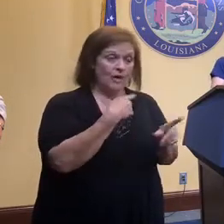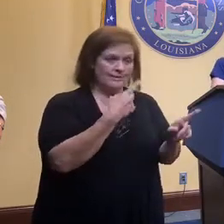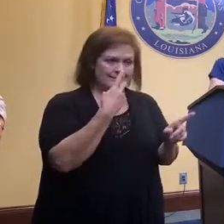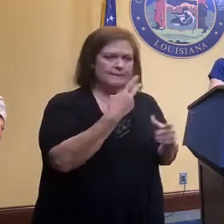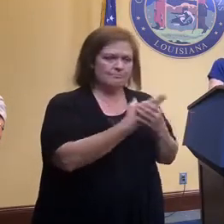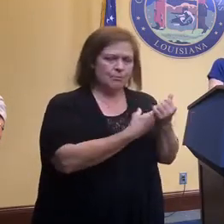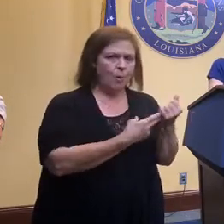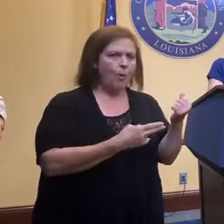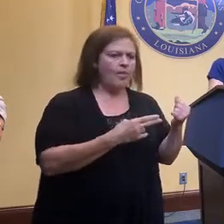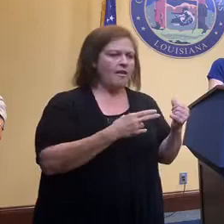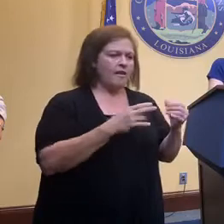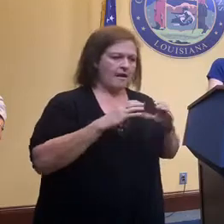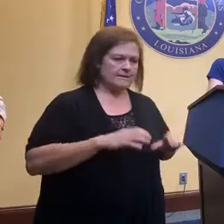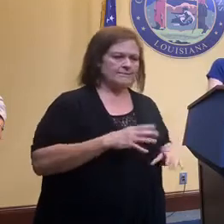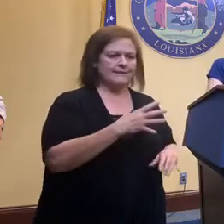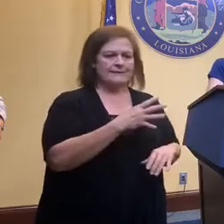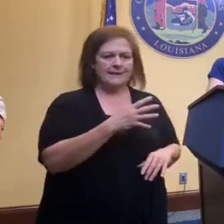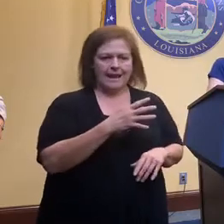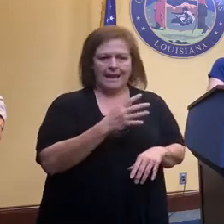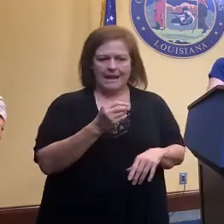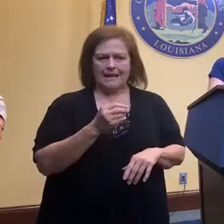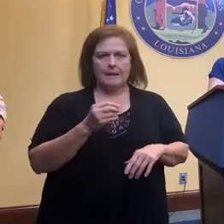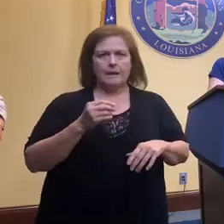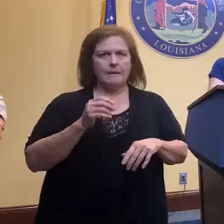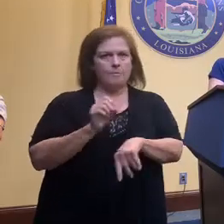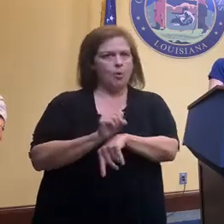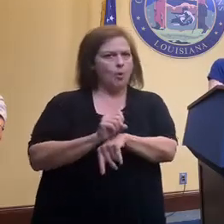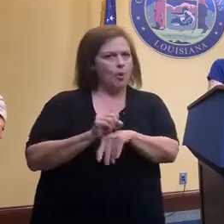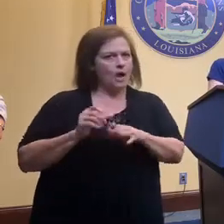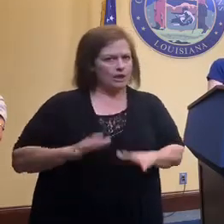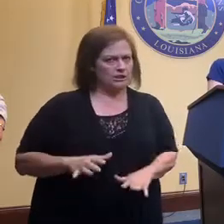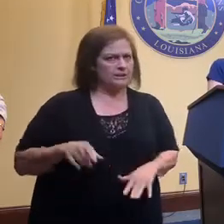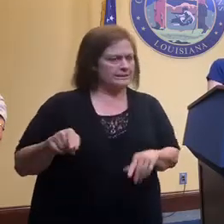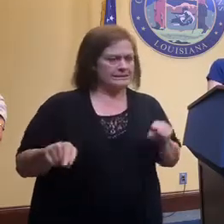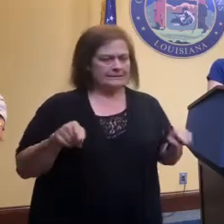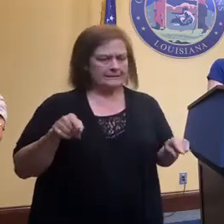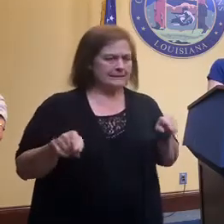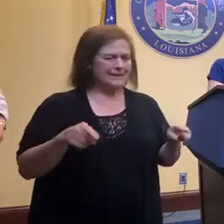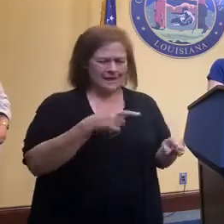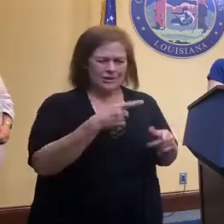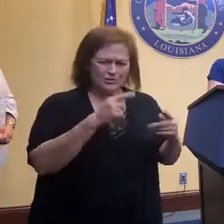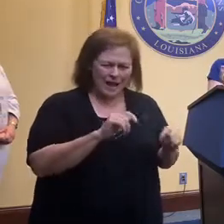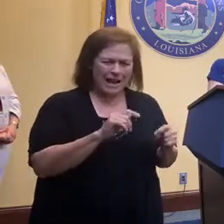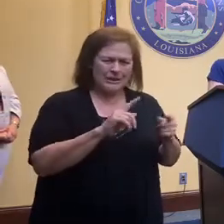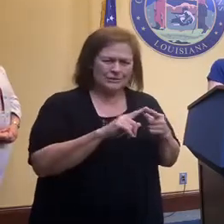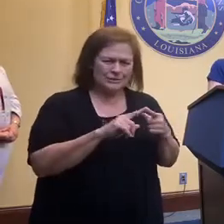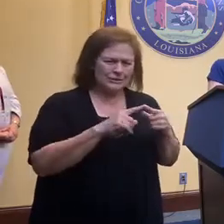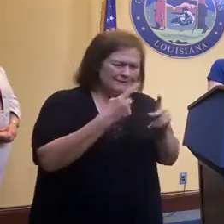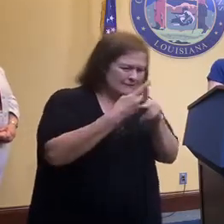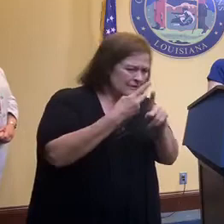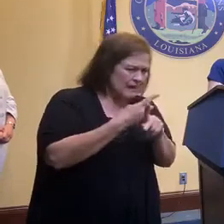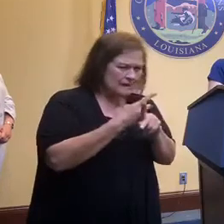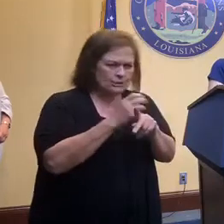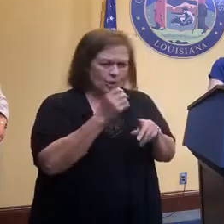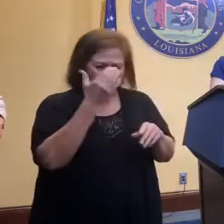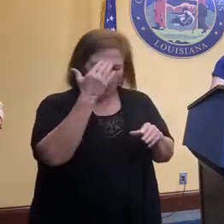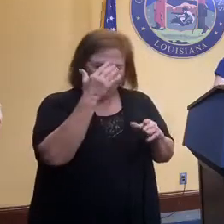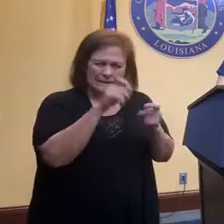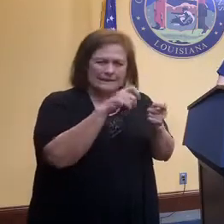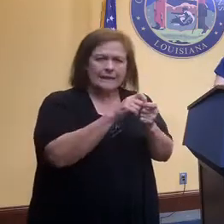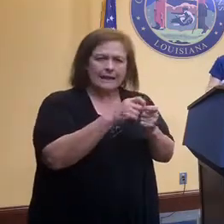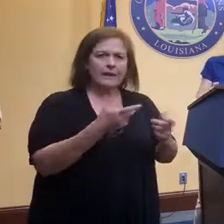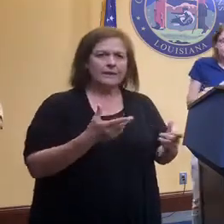and customers, though it's not clear yet if they're sort of linked to the same outbreaks. But they're working on really providing that so everybody has a better sense of how that